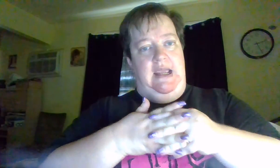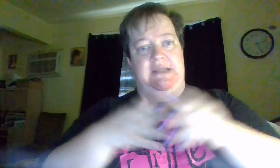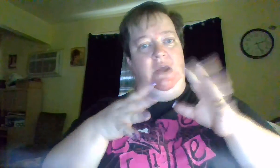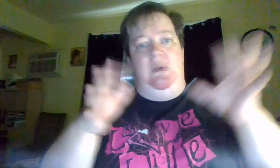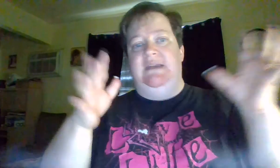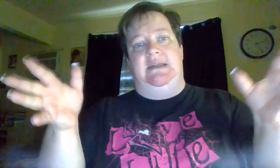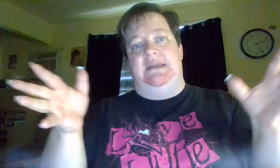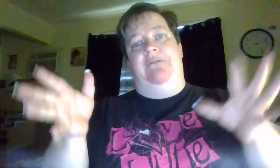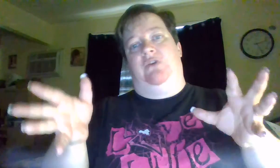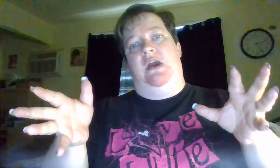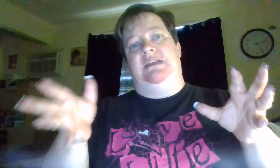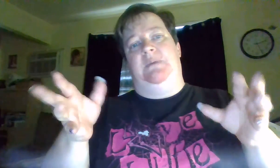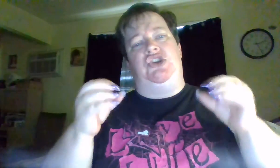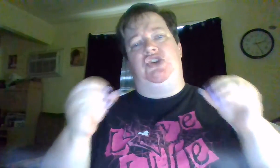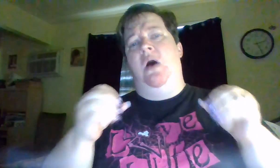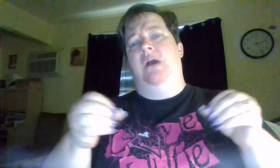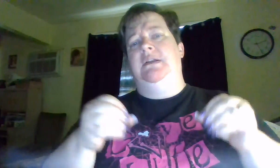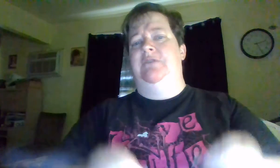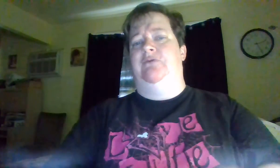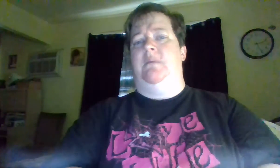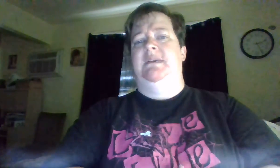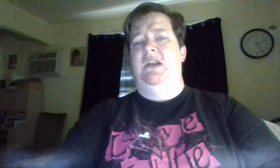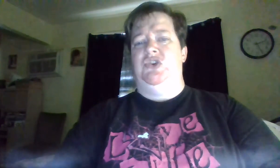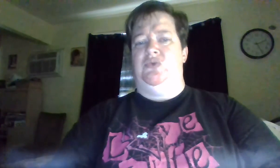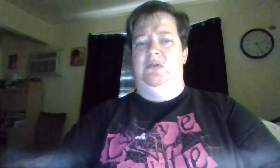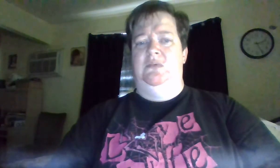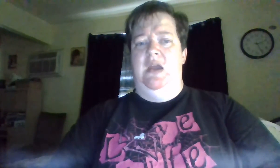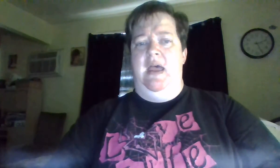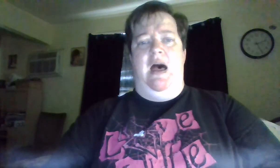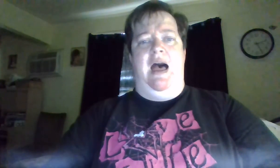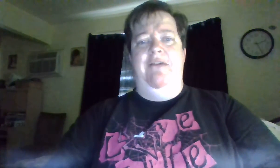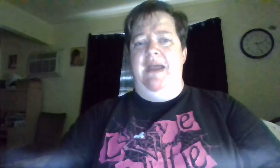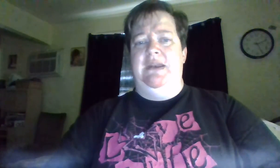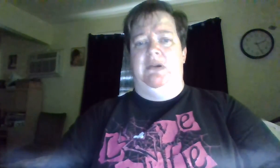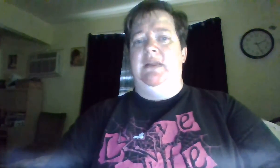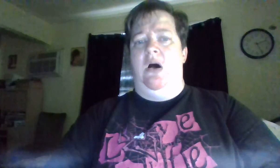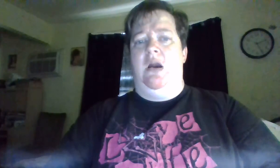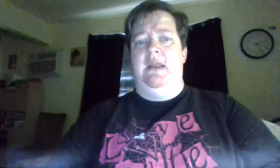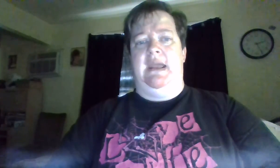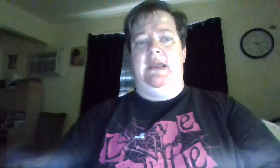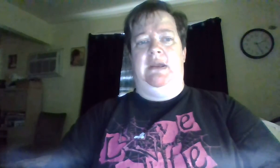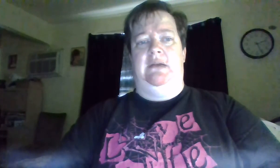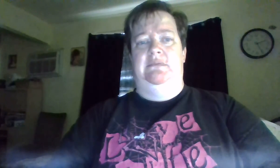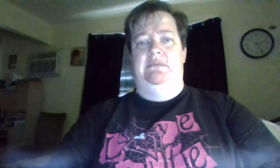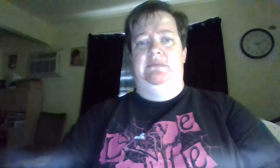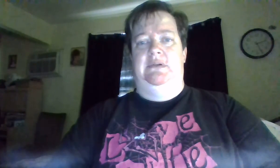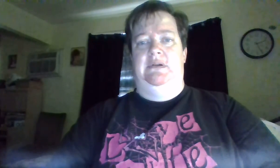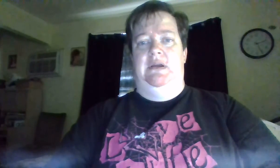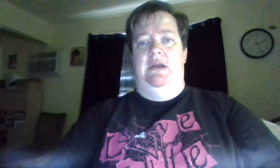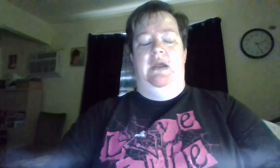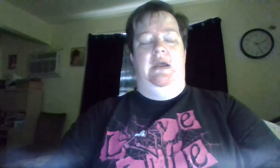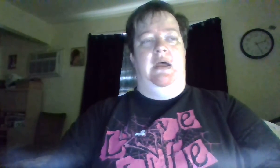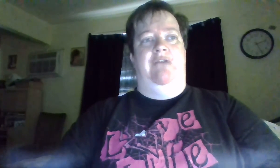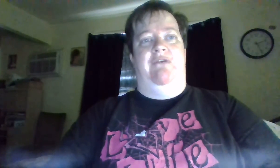it's so easy to die for Christ, but it's so hard to live for him. Isn't it true? I find it really hard in that area. I find